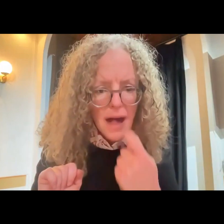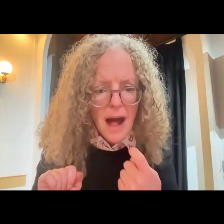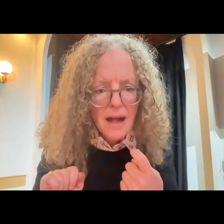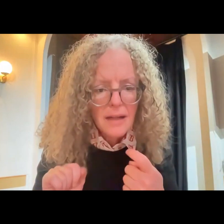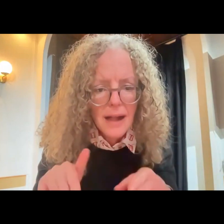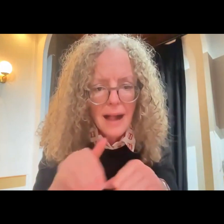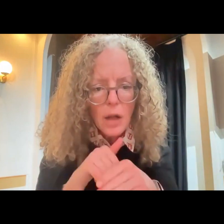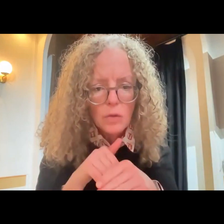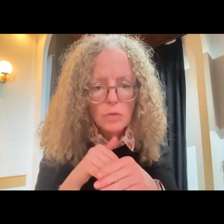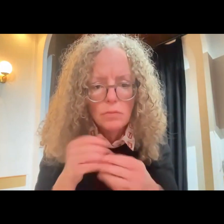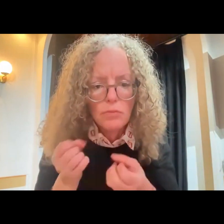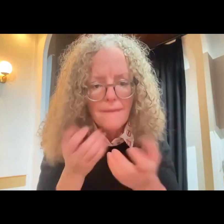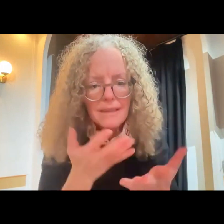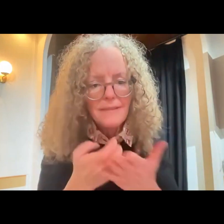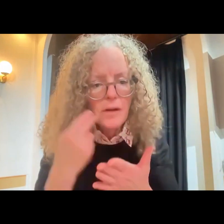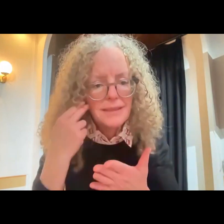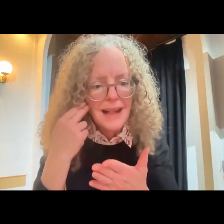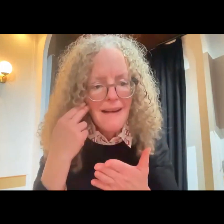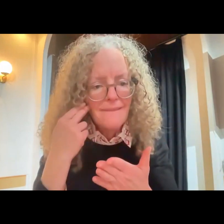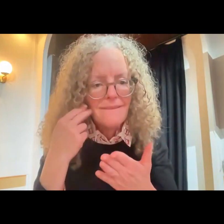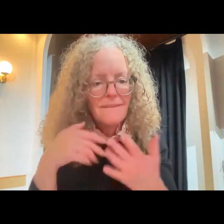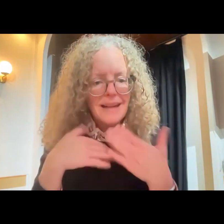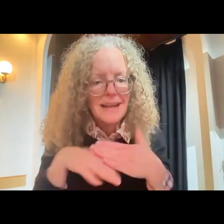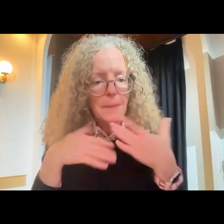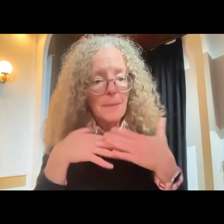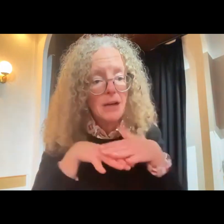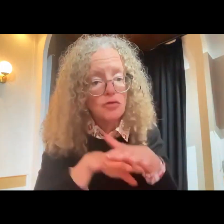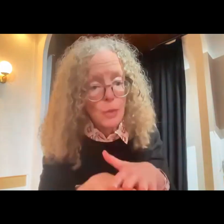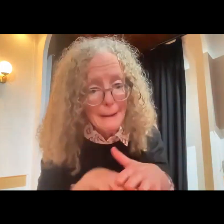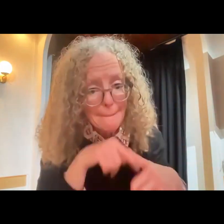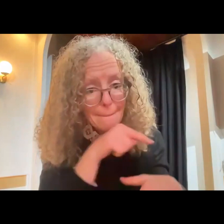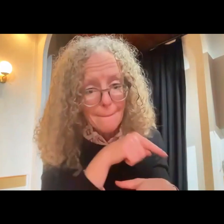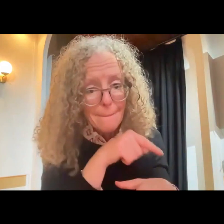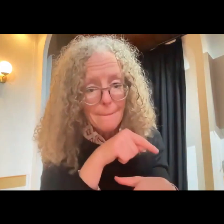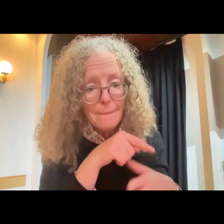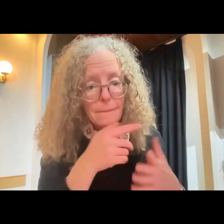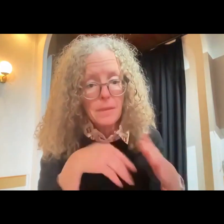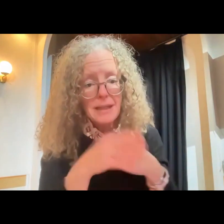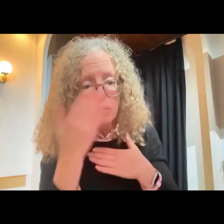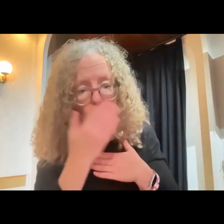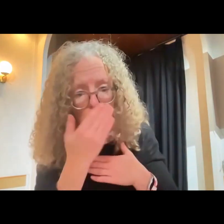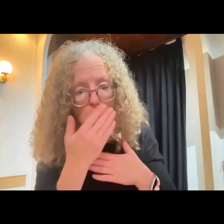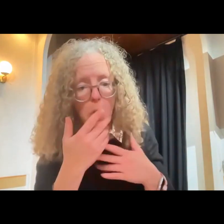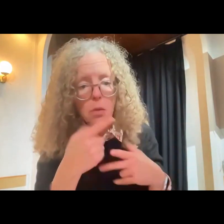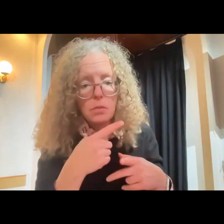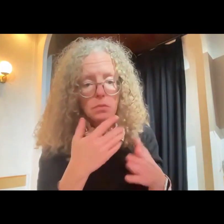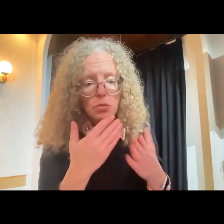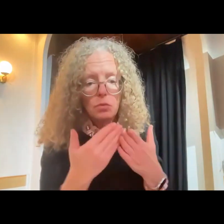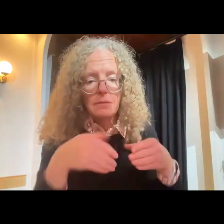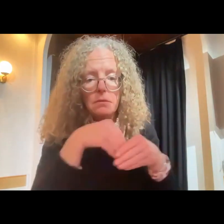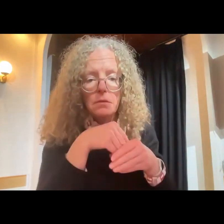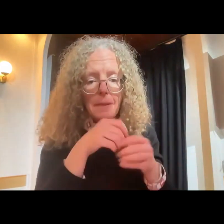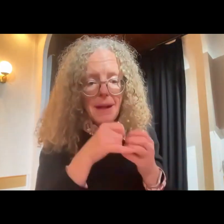So in the EHCPS, is there any possibility to make provisions for deaf people in the mainstream,